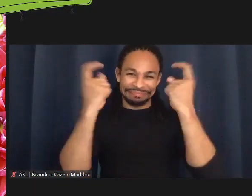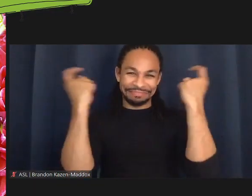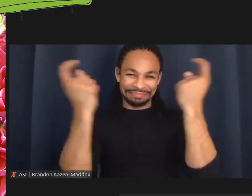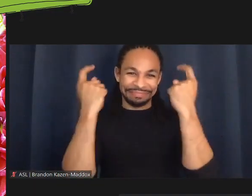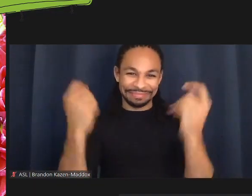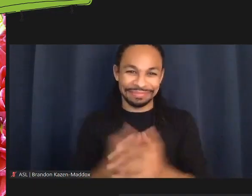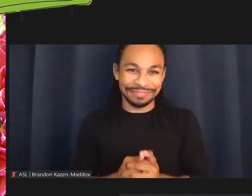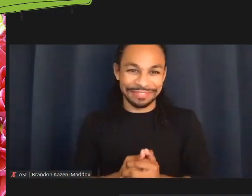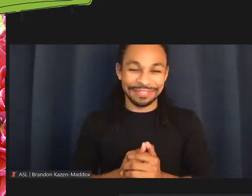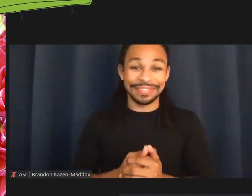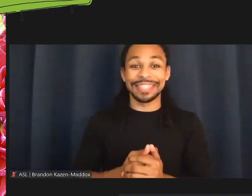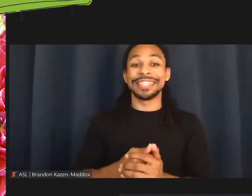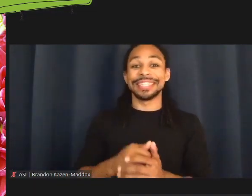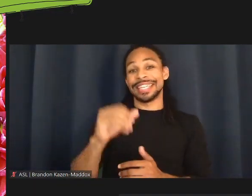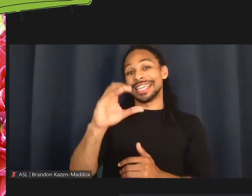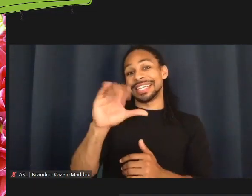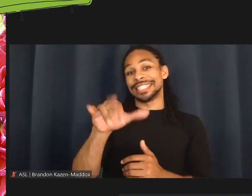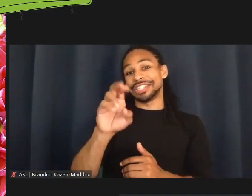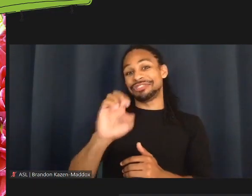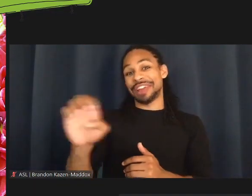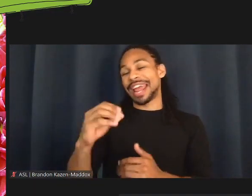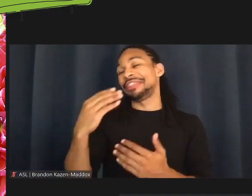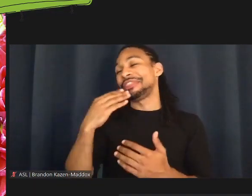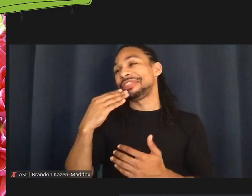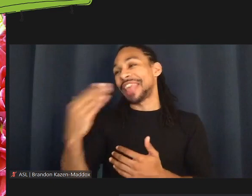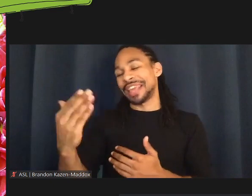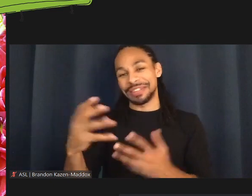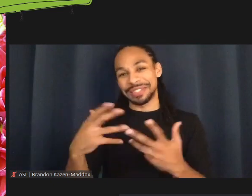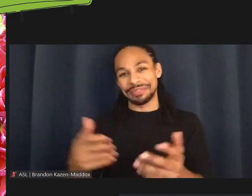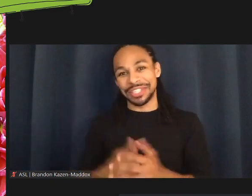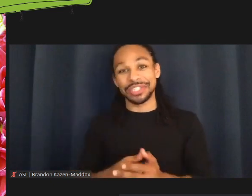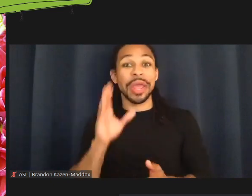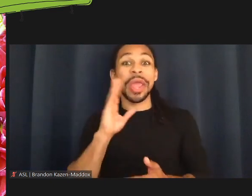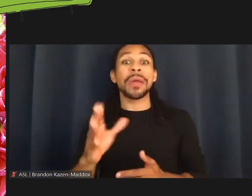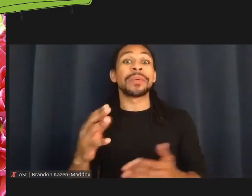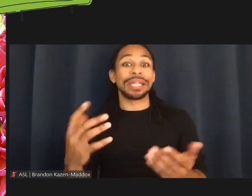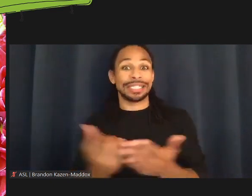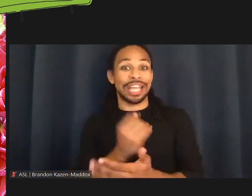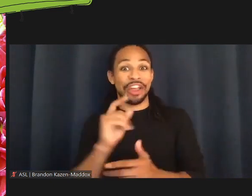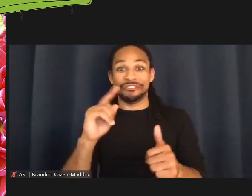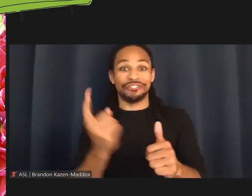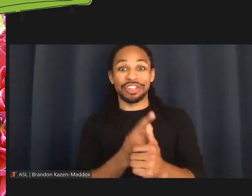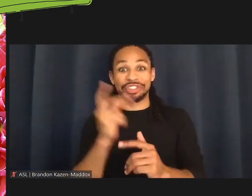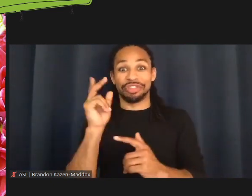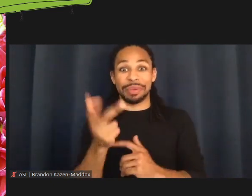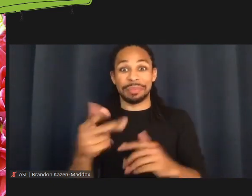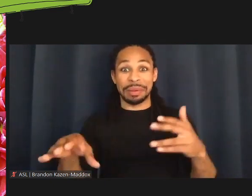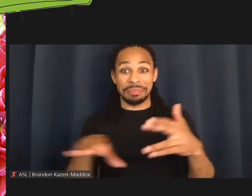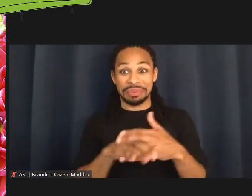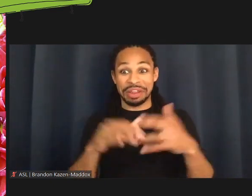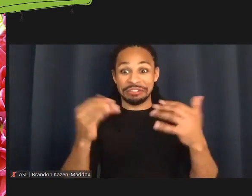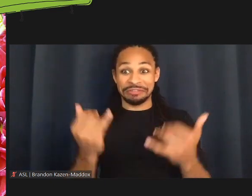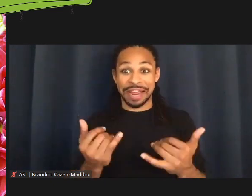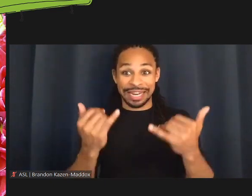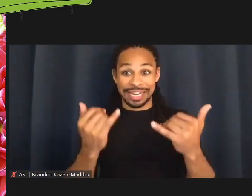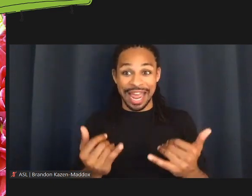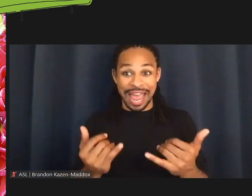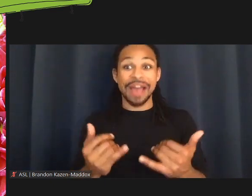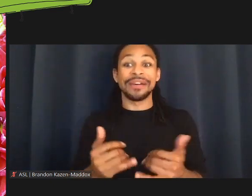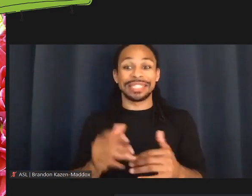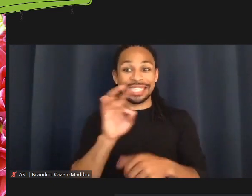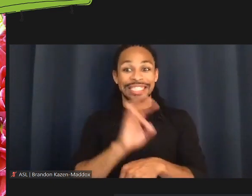Thank you so much, Cyree. Thank you so much. We are going to take our first 3-minute break now. It is